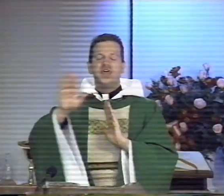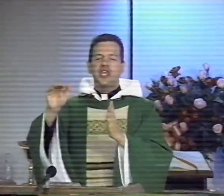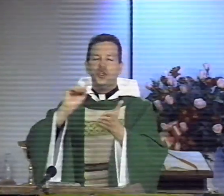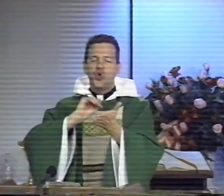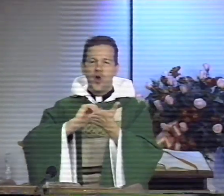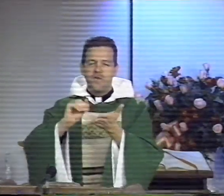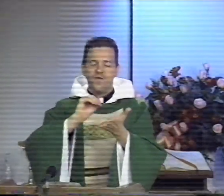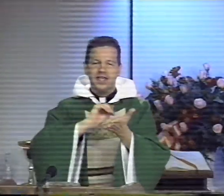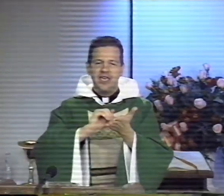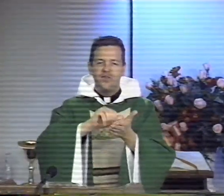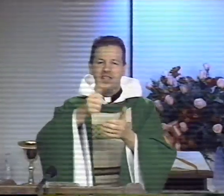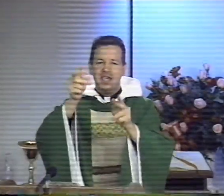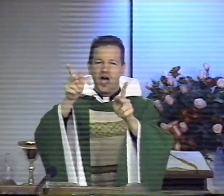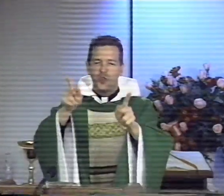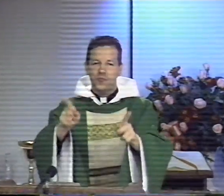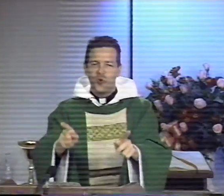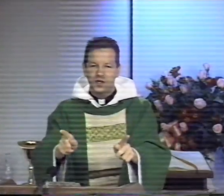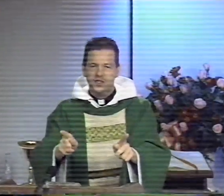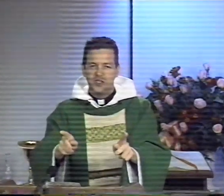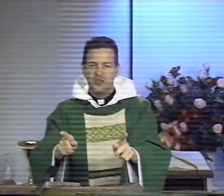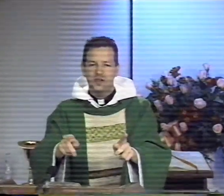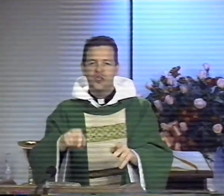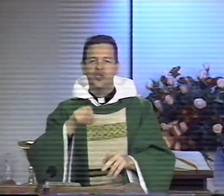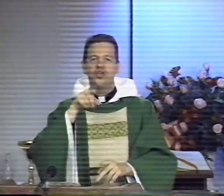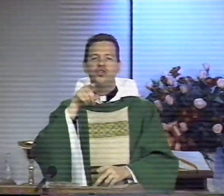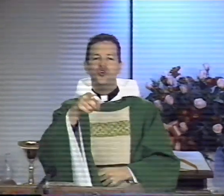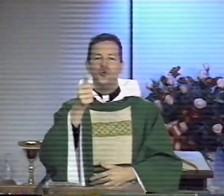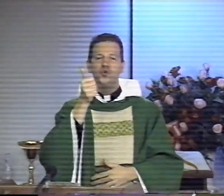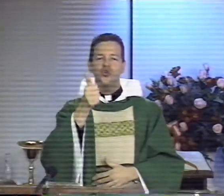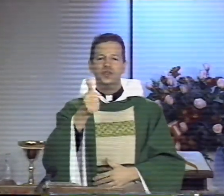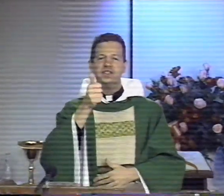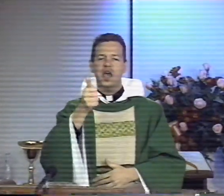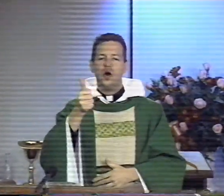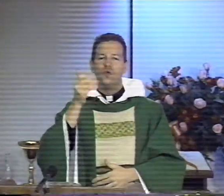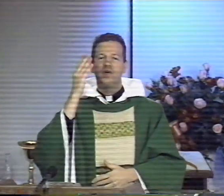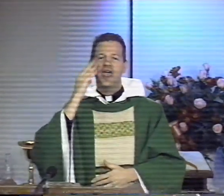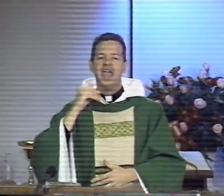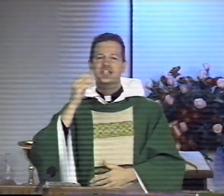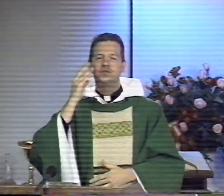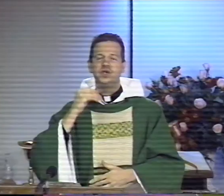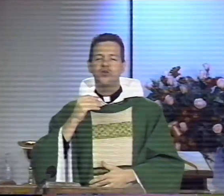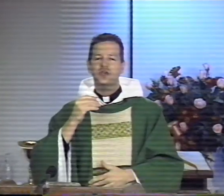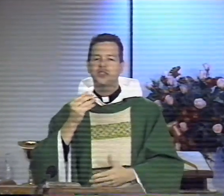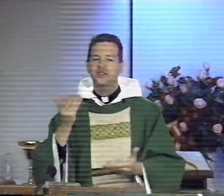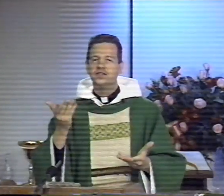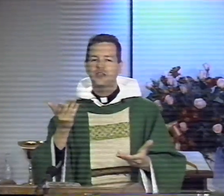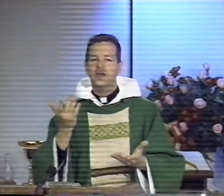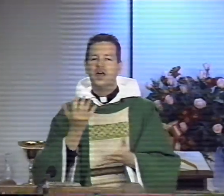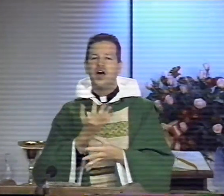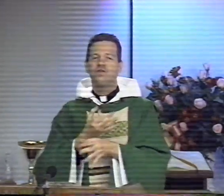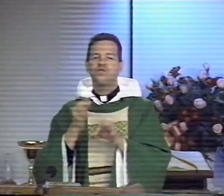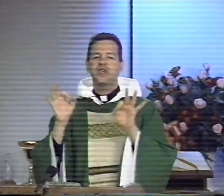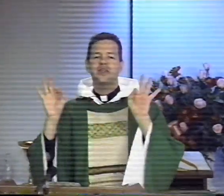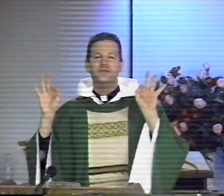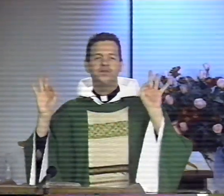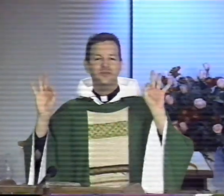in your forgiving the other person, you yourself experience a freedom?